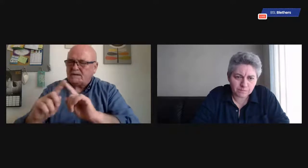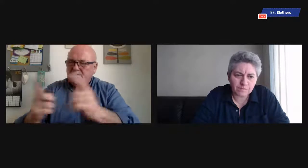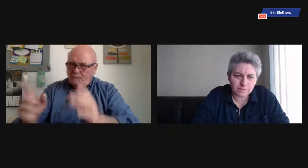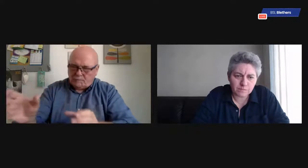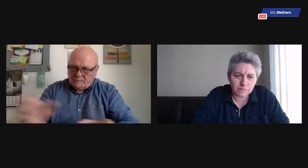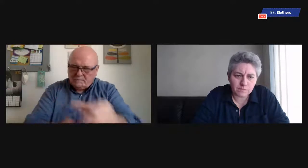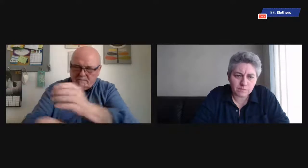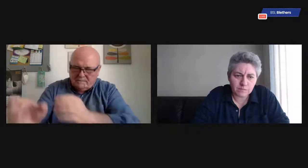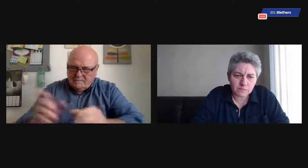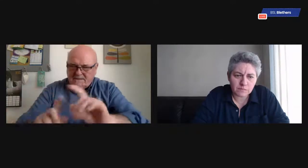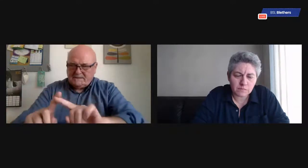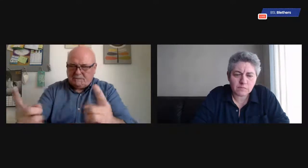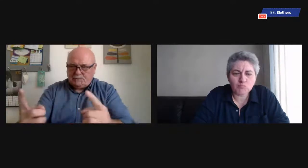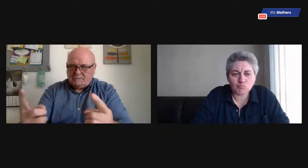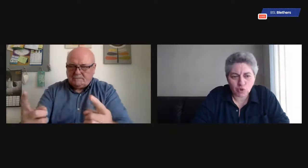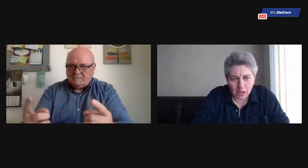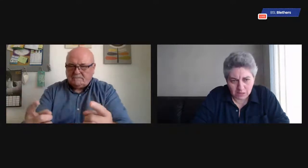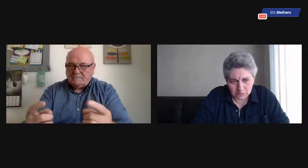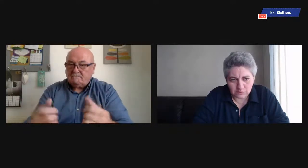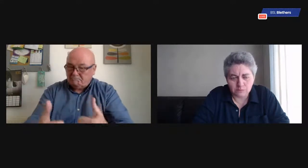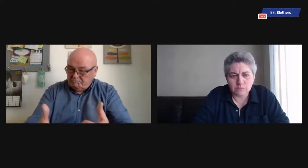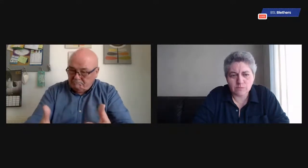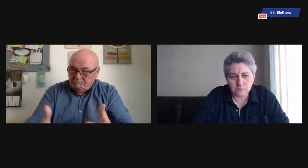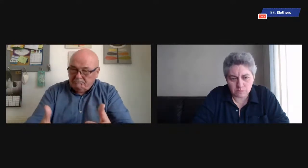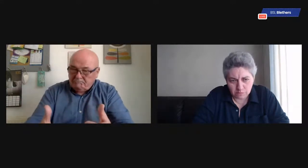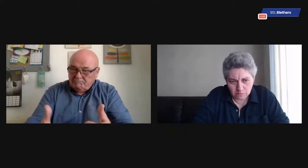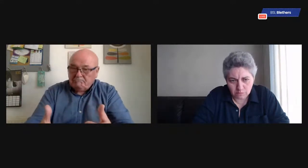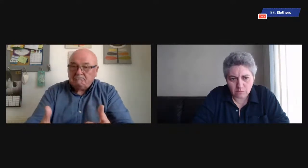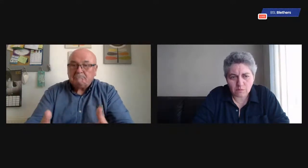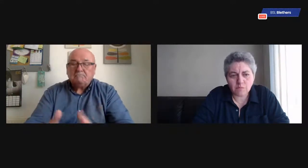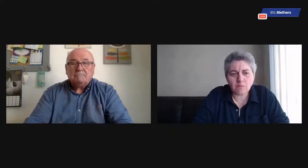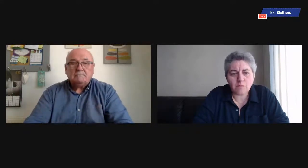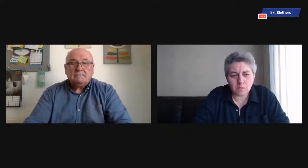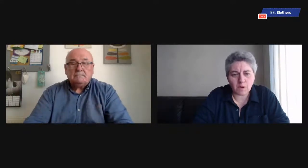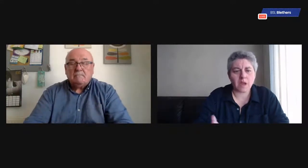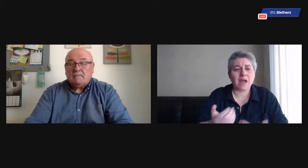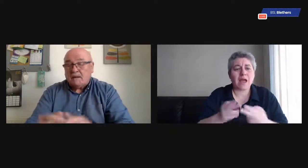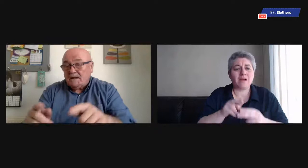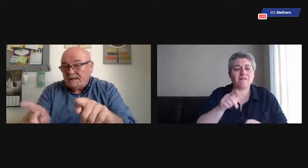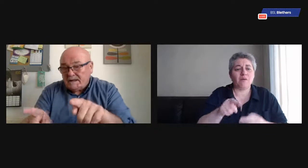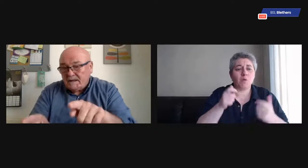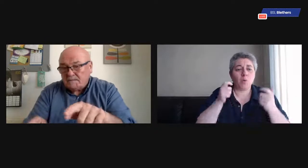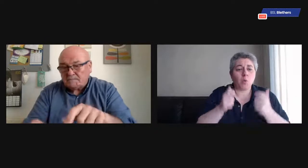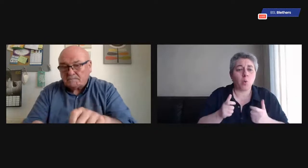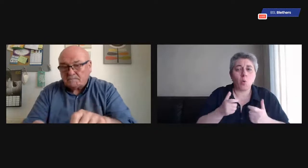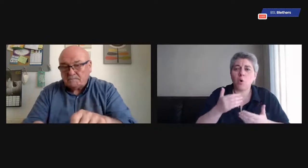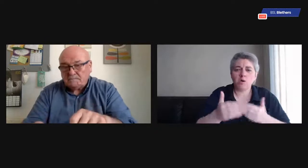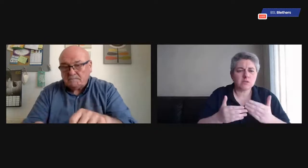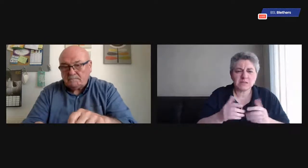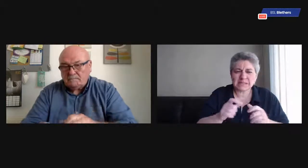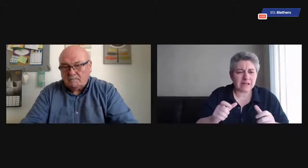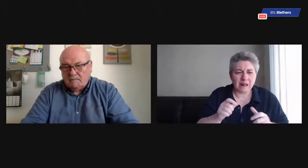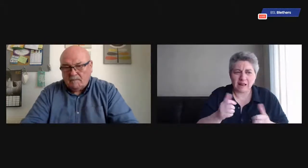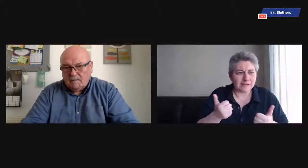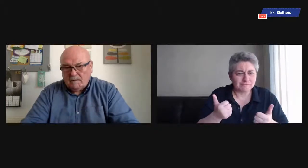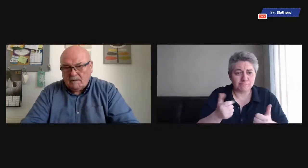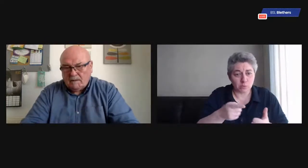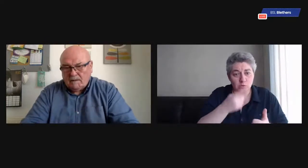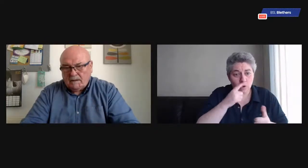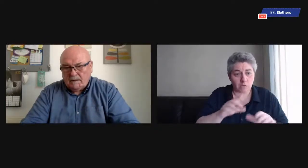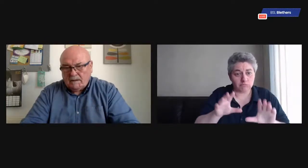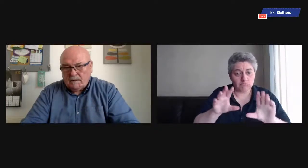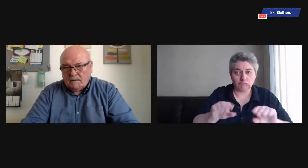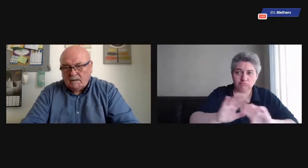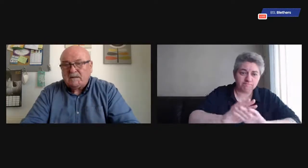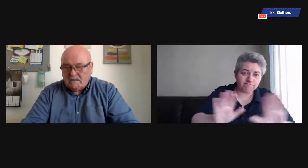I know if that client would be able to understand that interpreter's way of presenting information. But